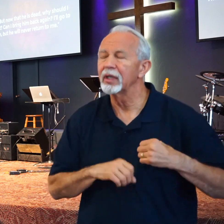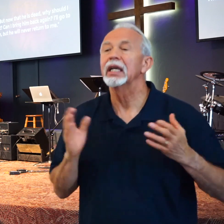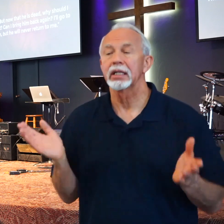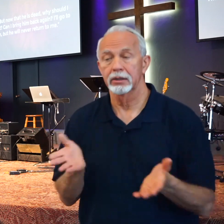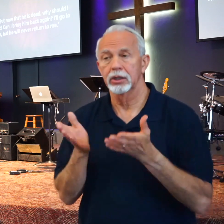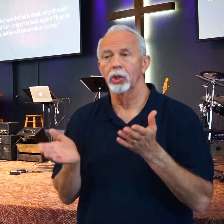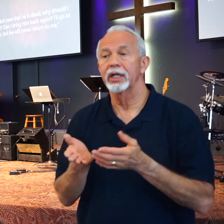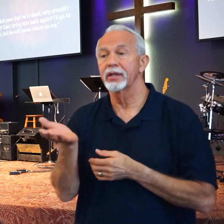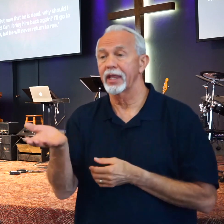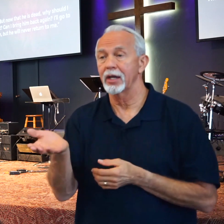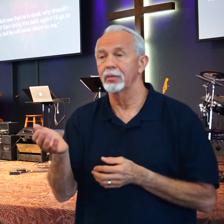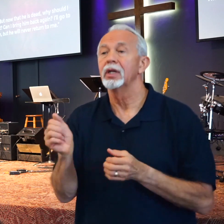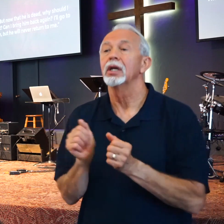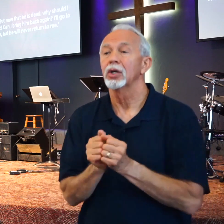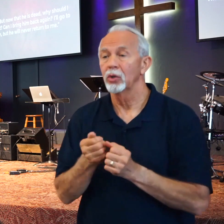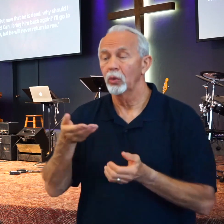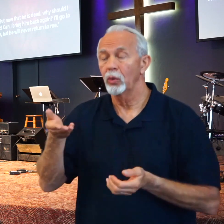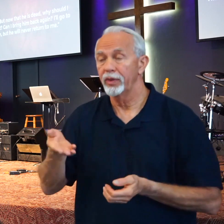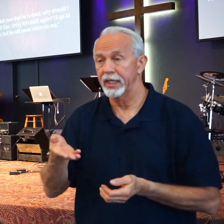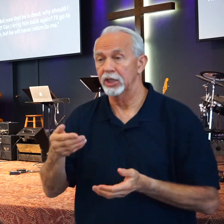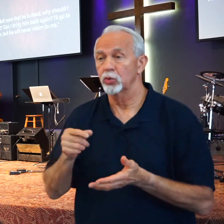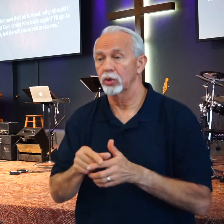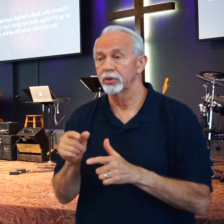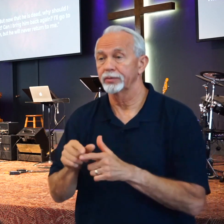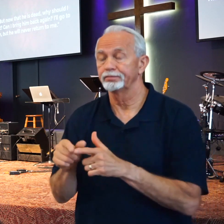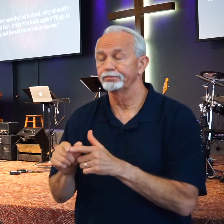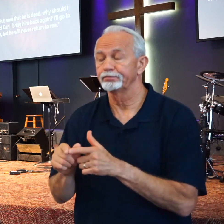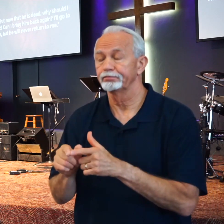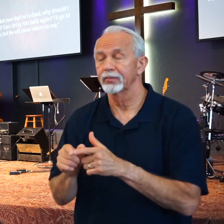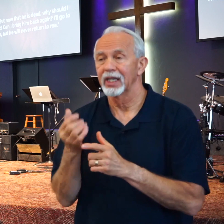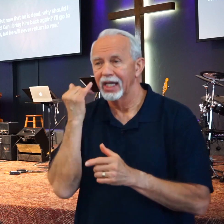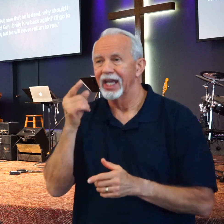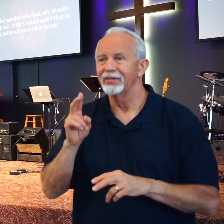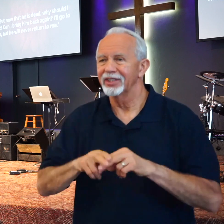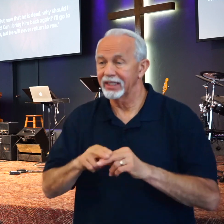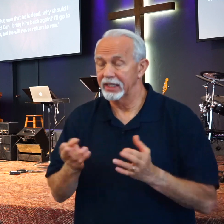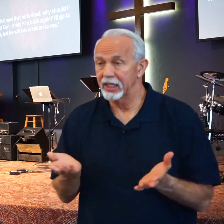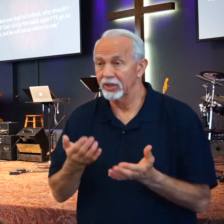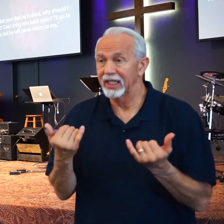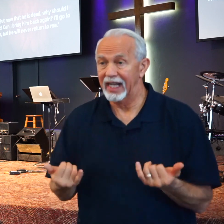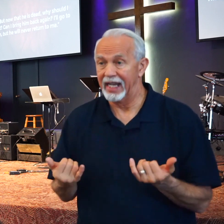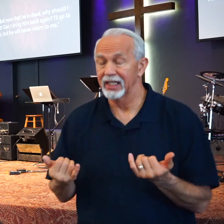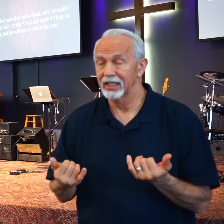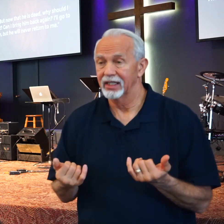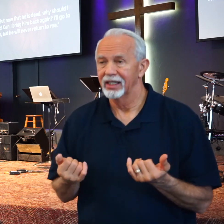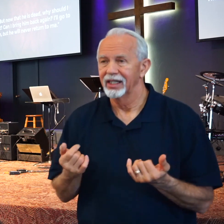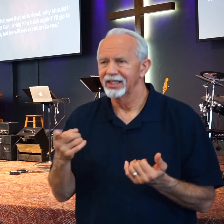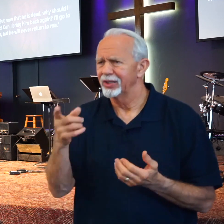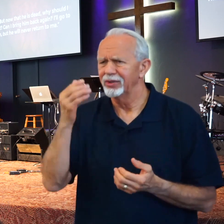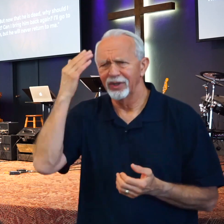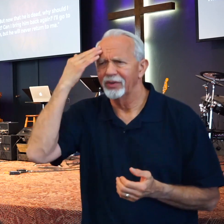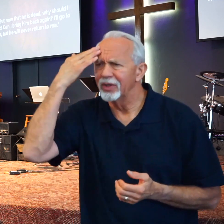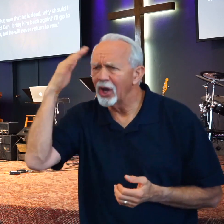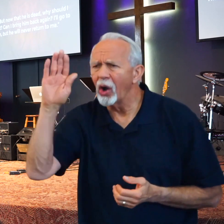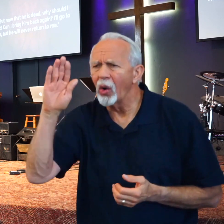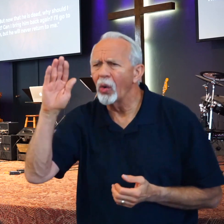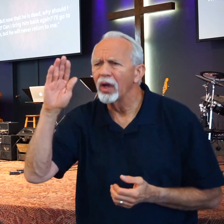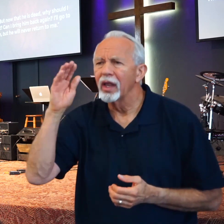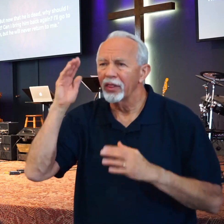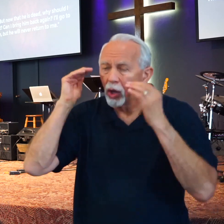them with these words. And if you're sitting here today and you do not know the